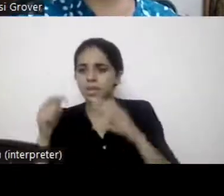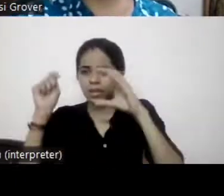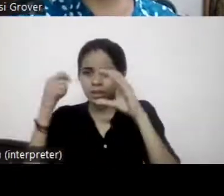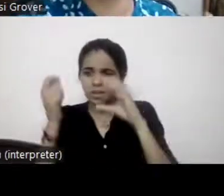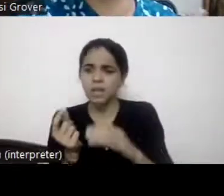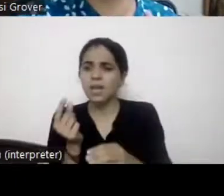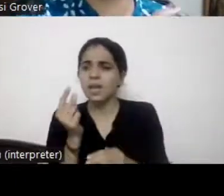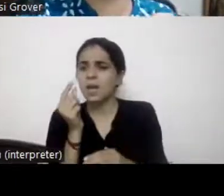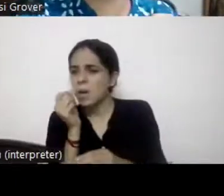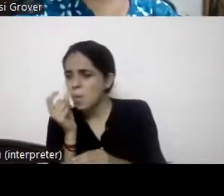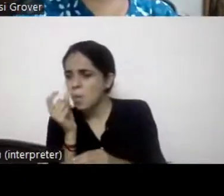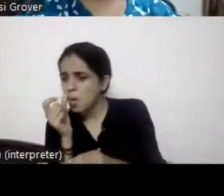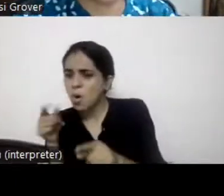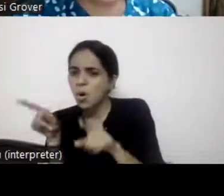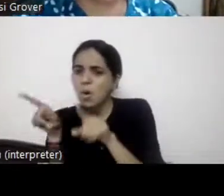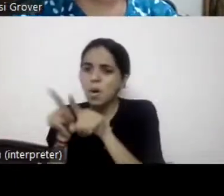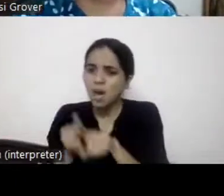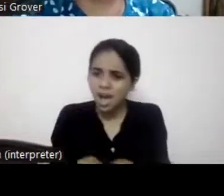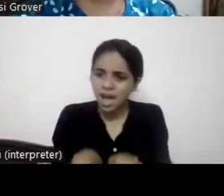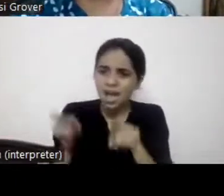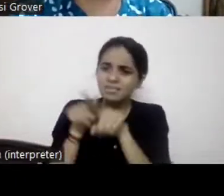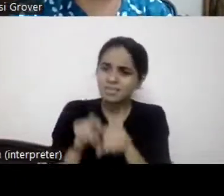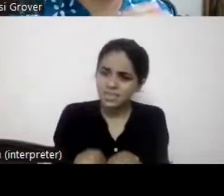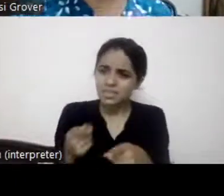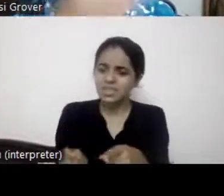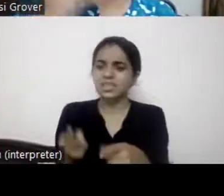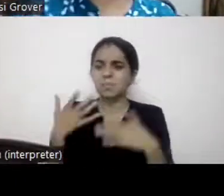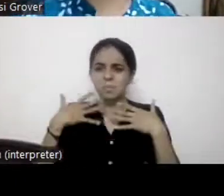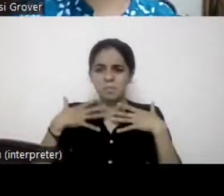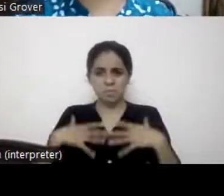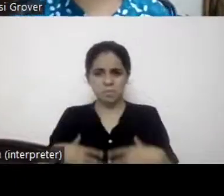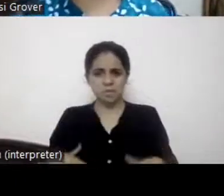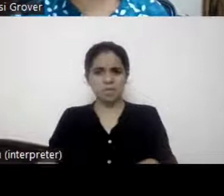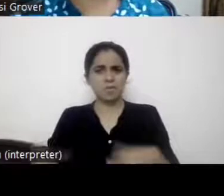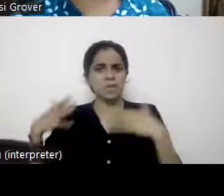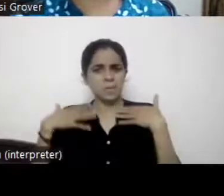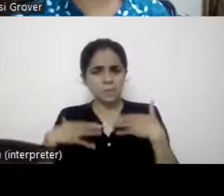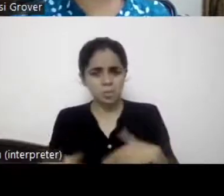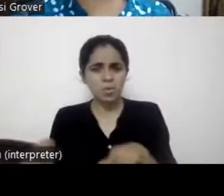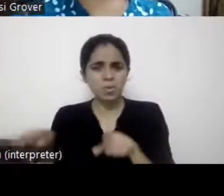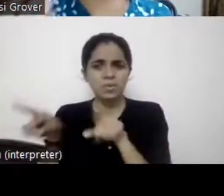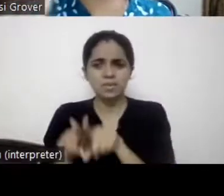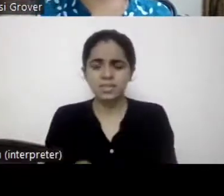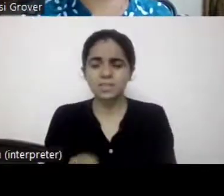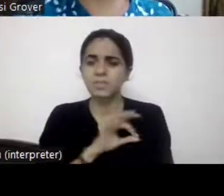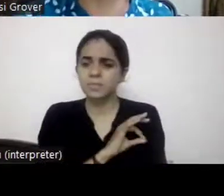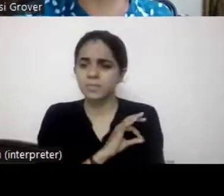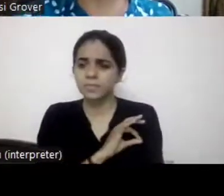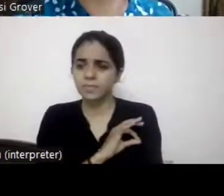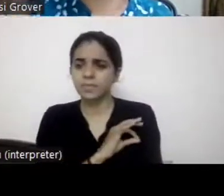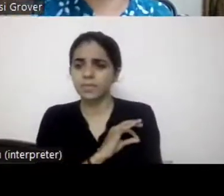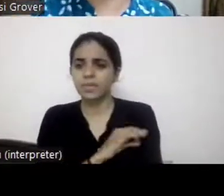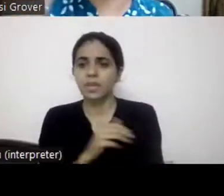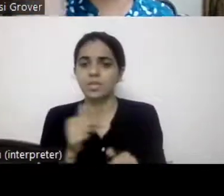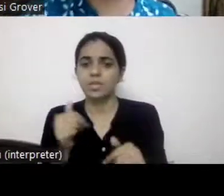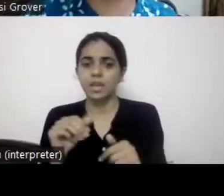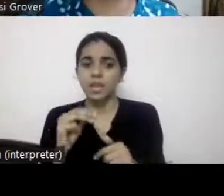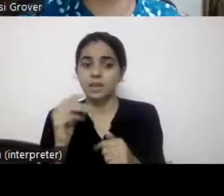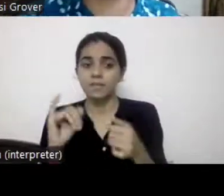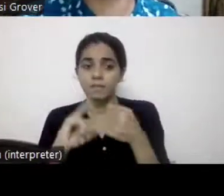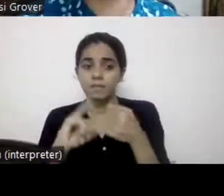very different from a heterosexual able-bodiedness. And Ship of Theseus is again a film where you would see Alia,